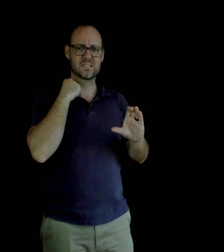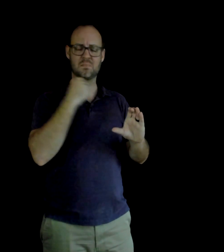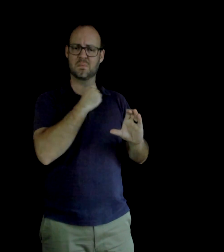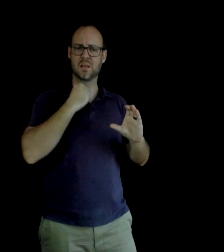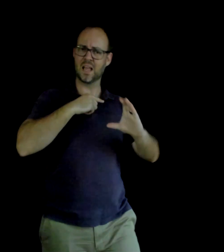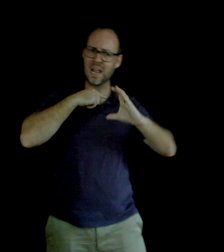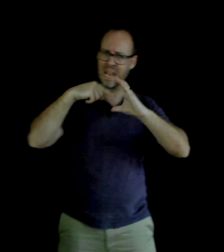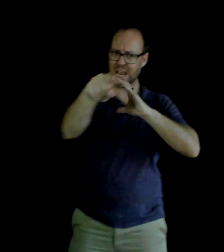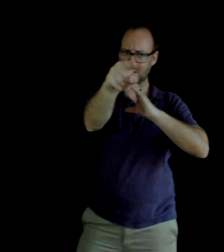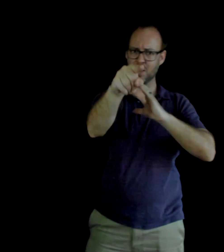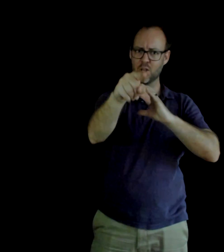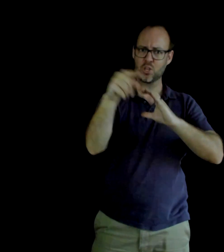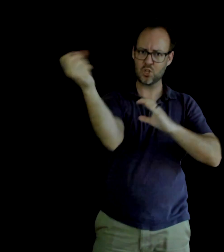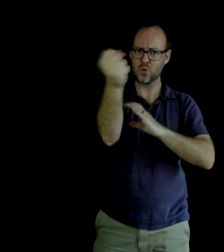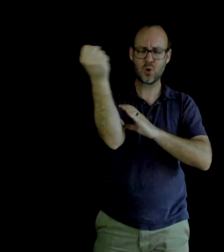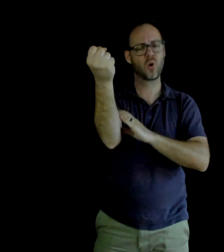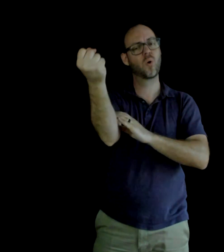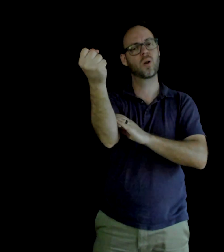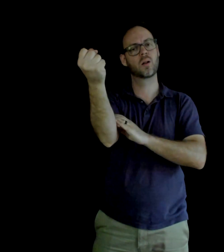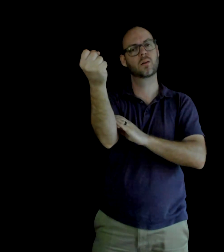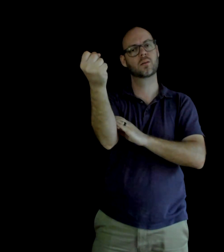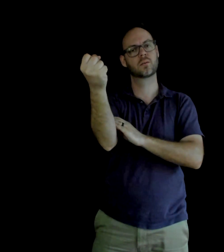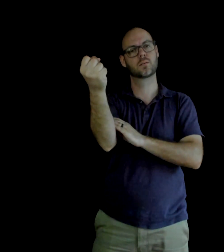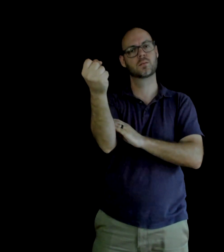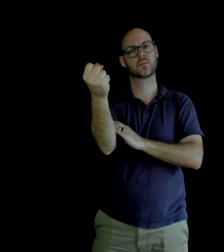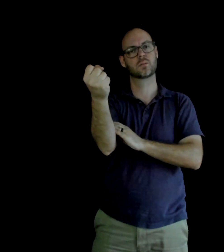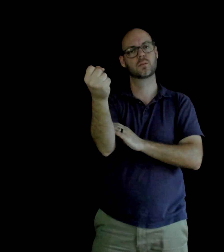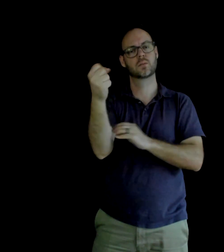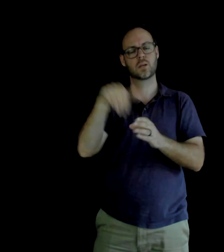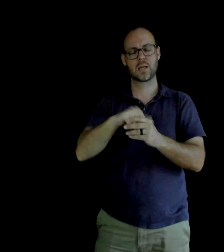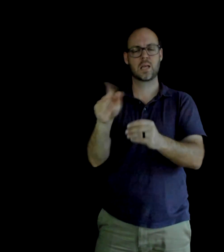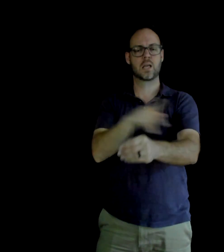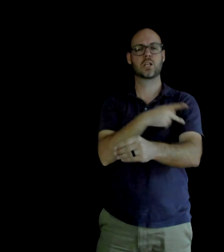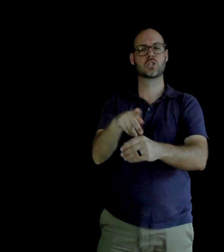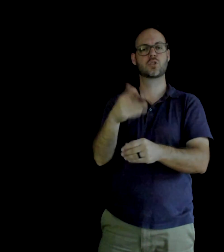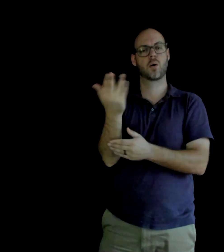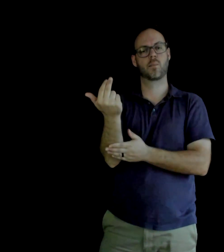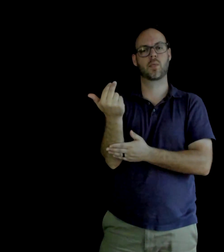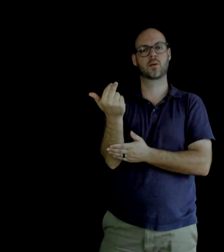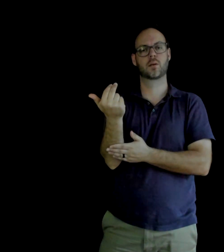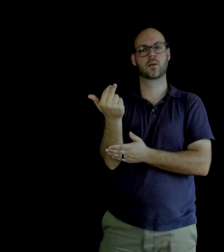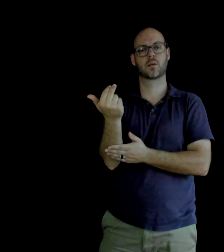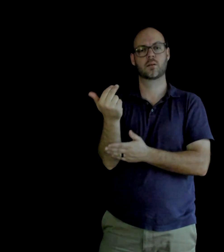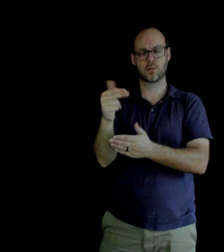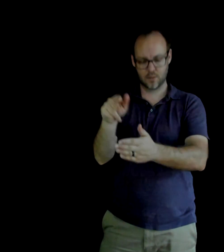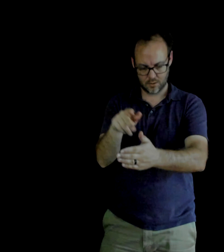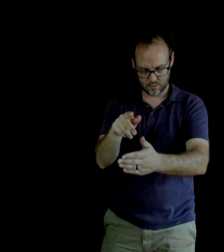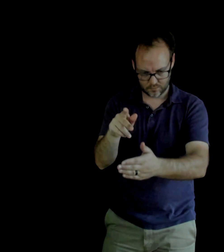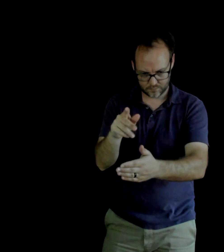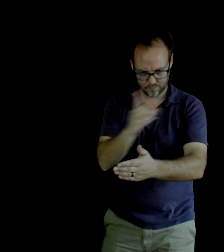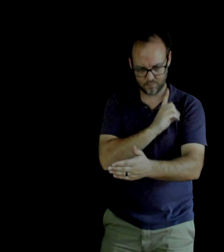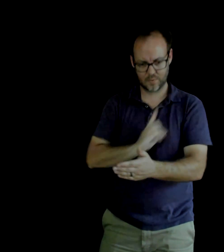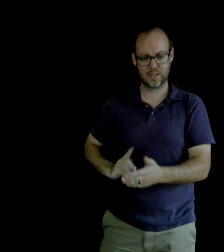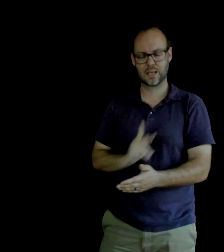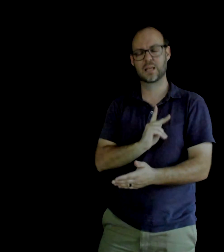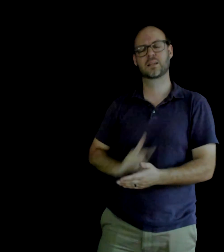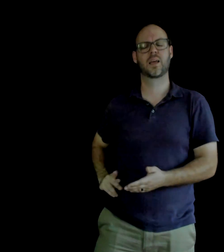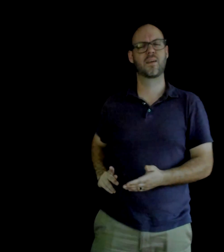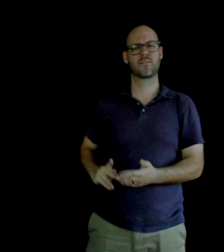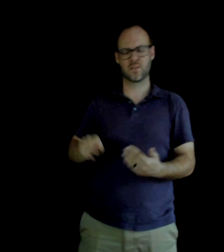some of God's promises that you can hang on to. In Psalm 13, King David was up against some kind of a